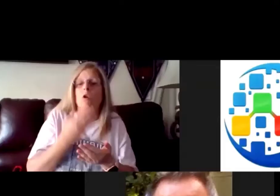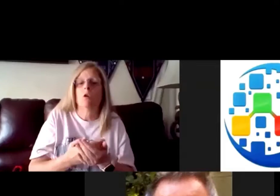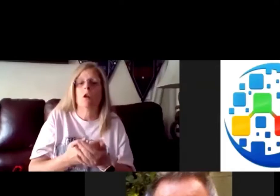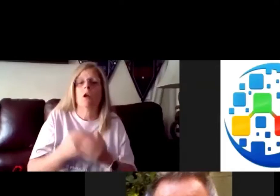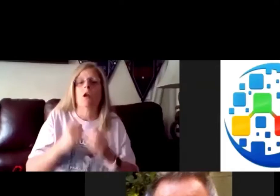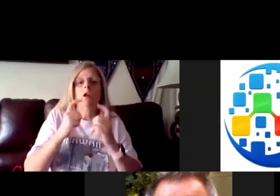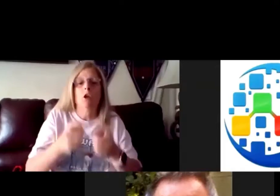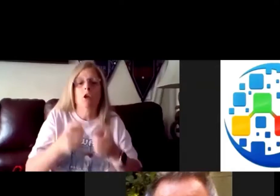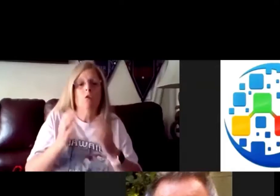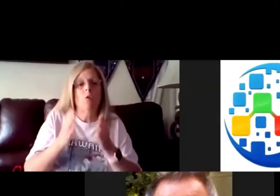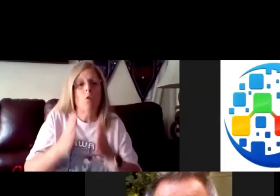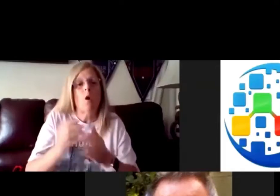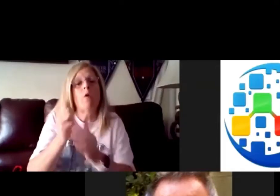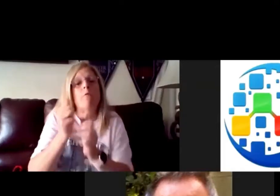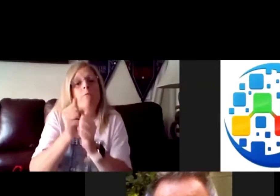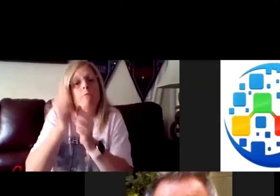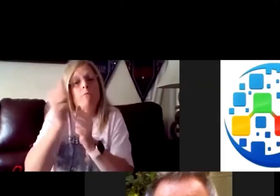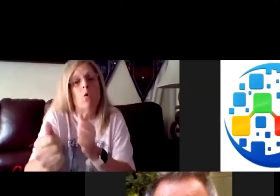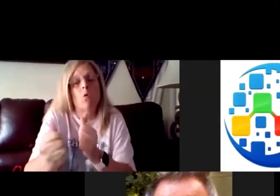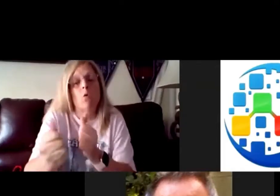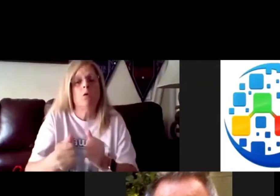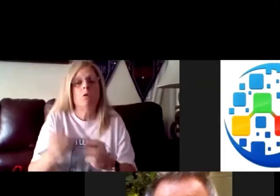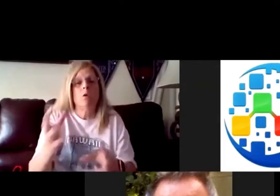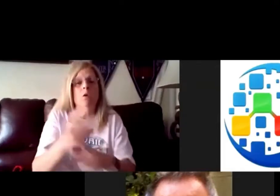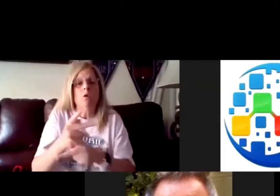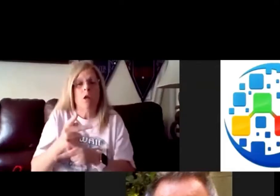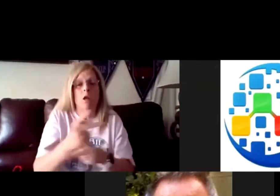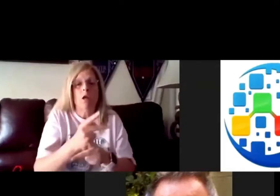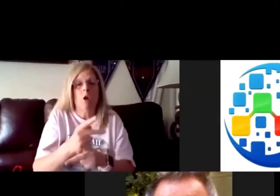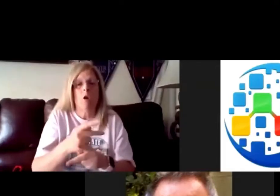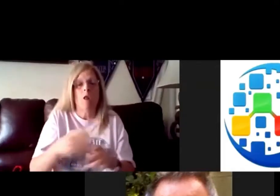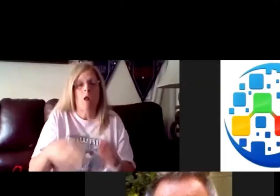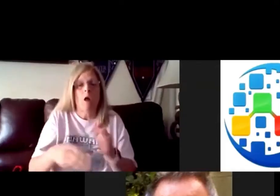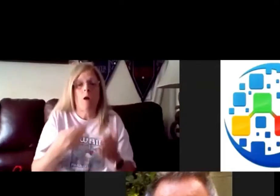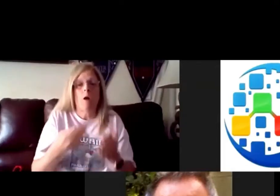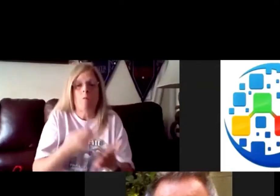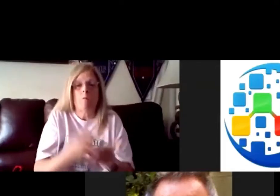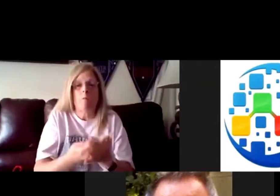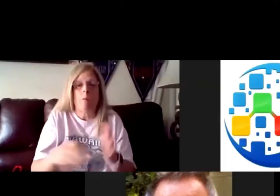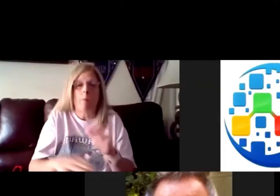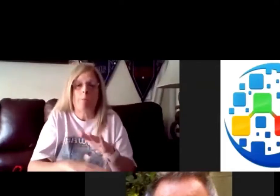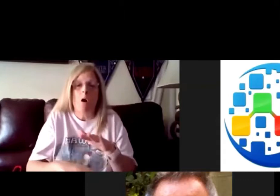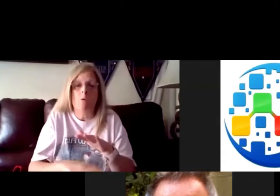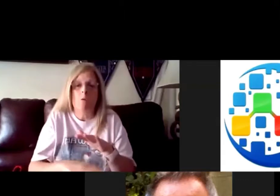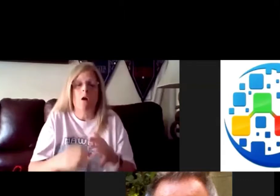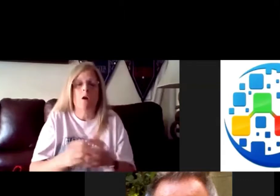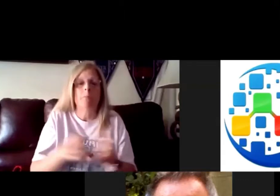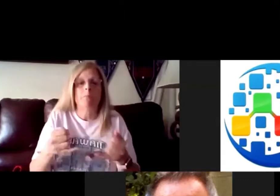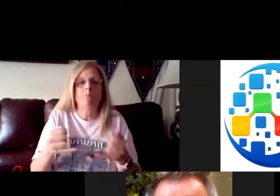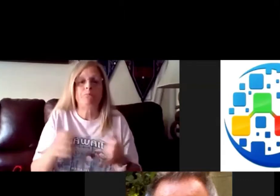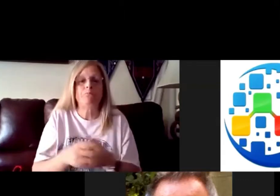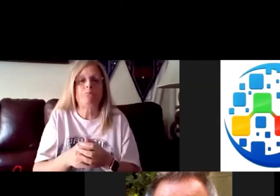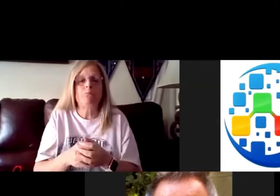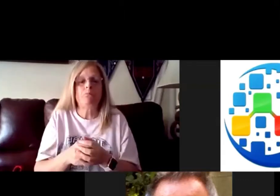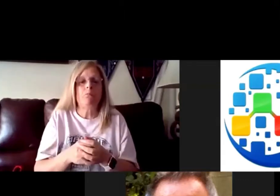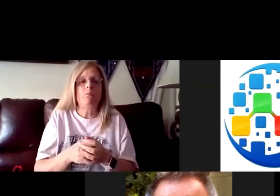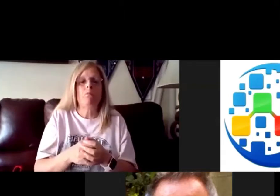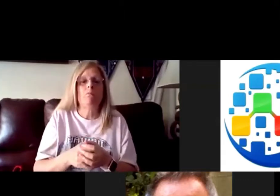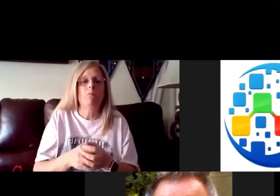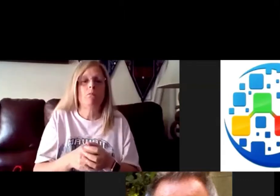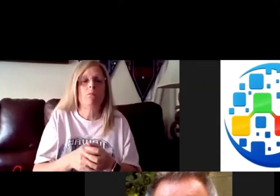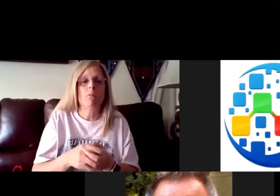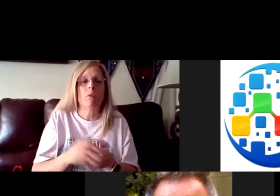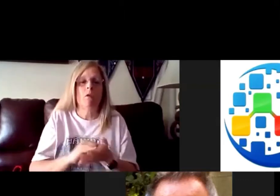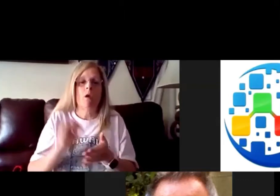forward to actually take care of that bottom line, that financial freedom, to take care of those financial woes that we